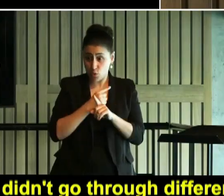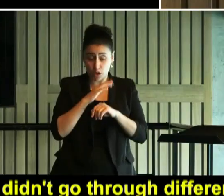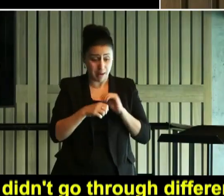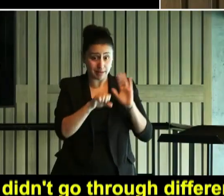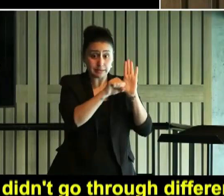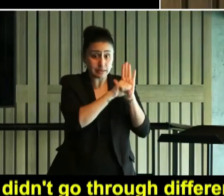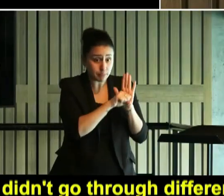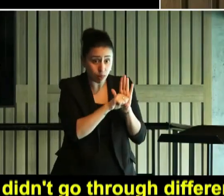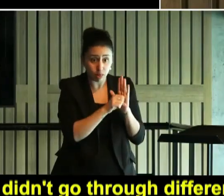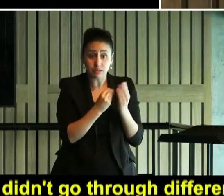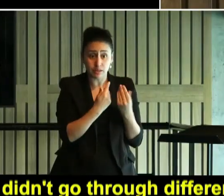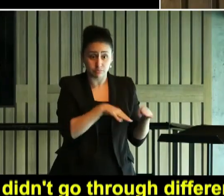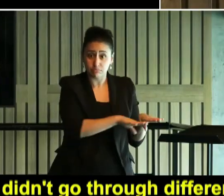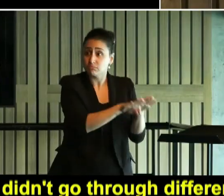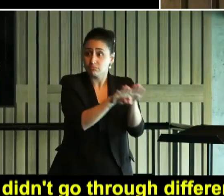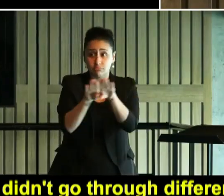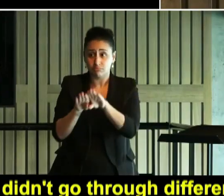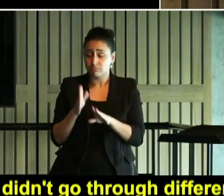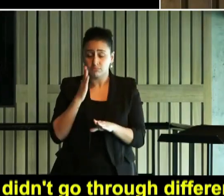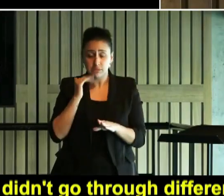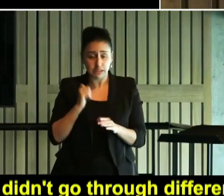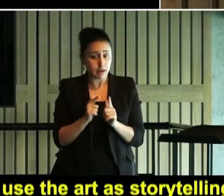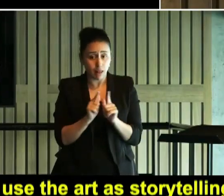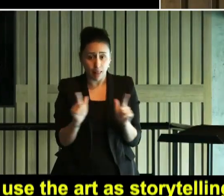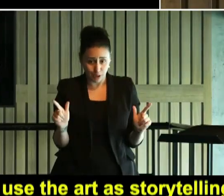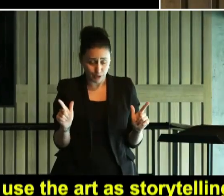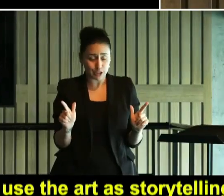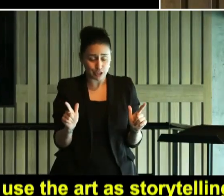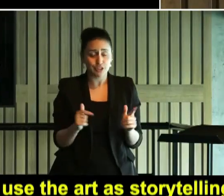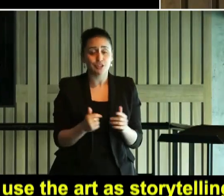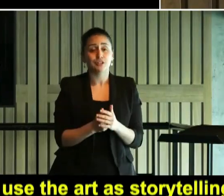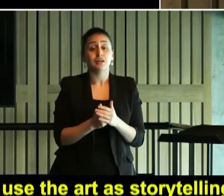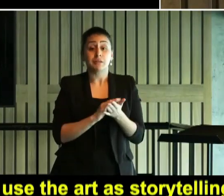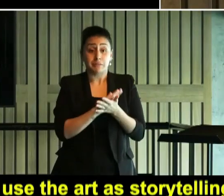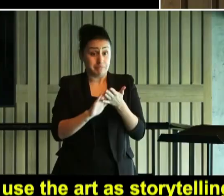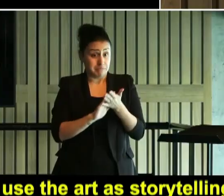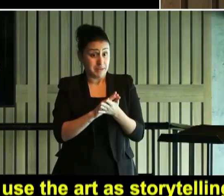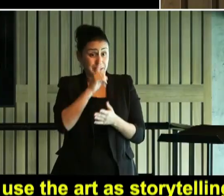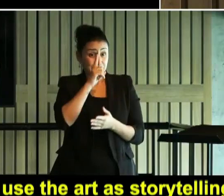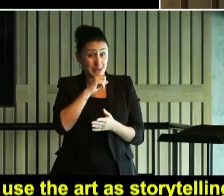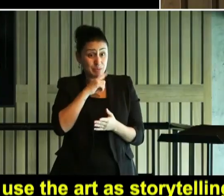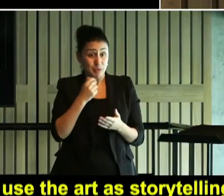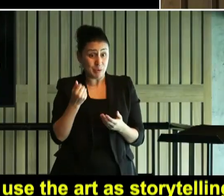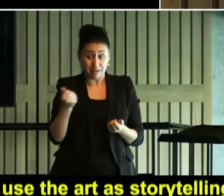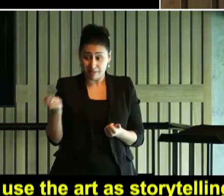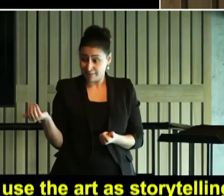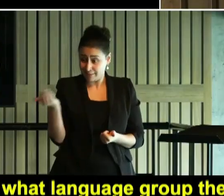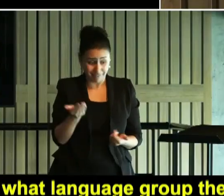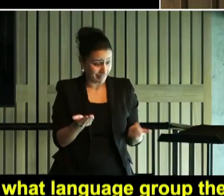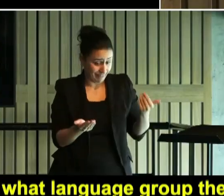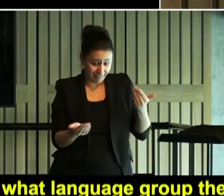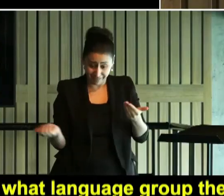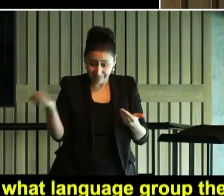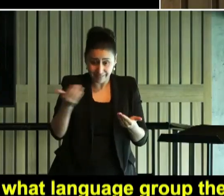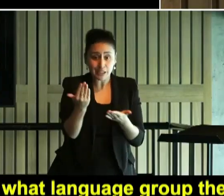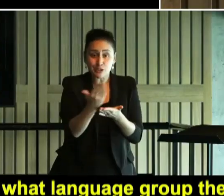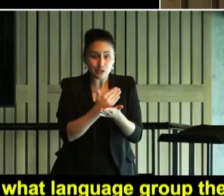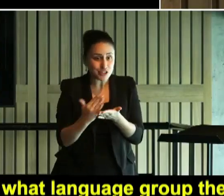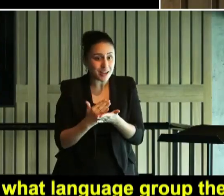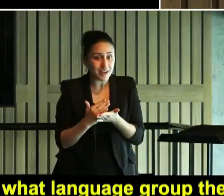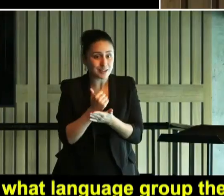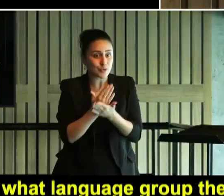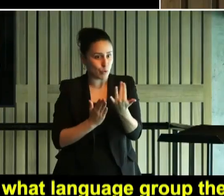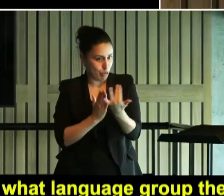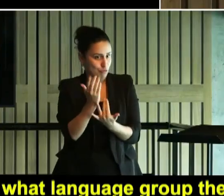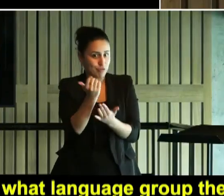what language group they belong to. And what happens is people start to be able to share their story through this artwork and